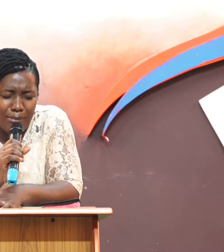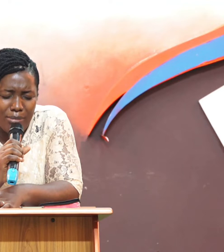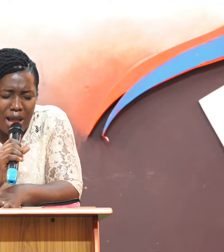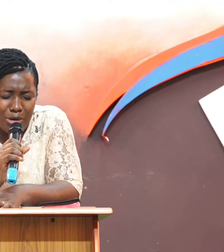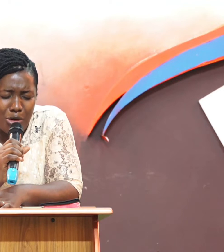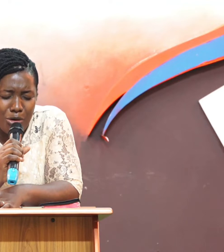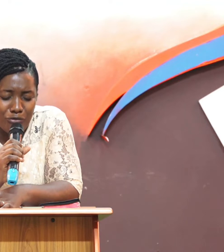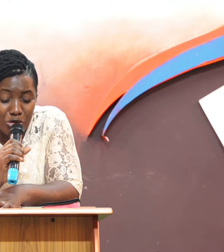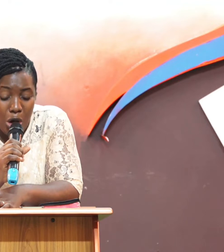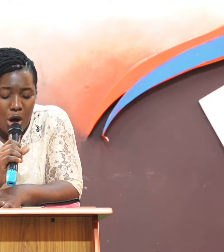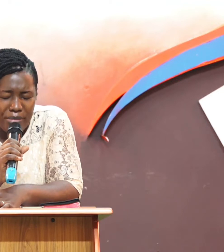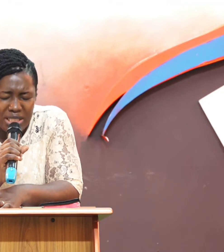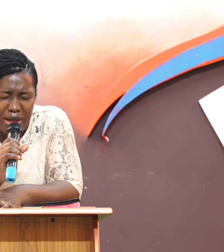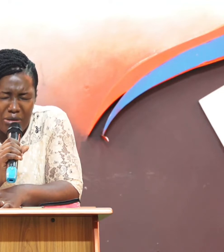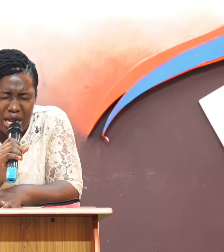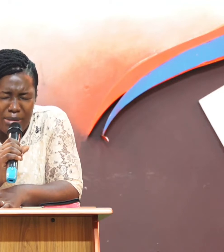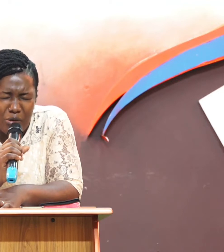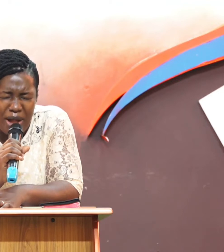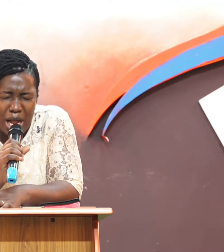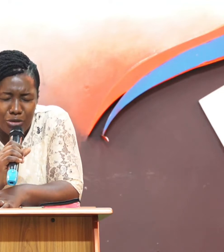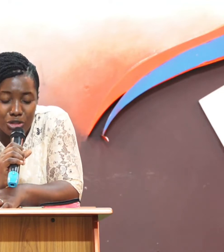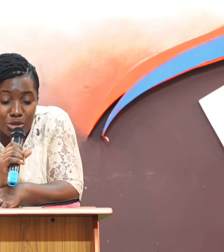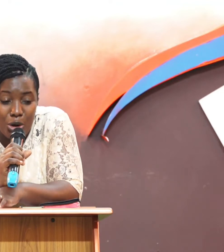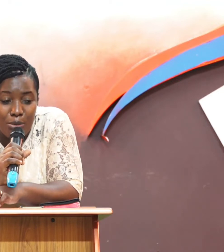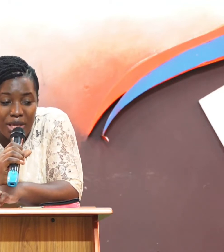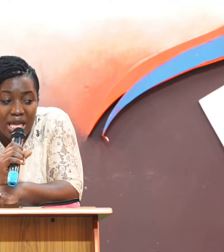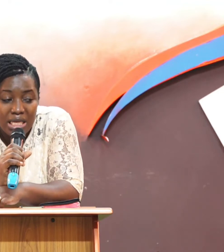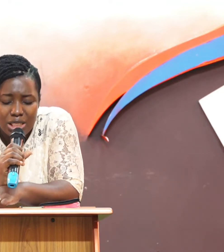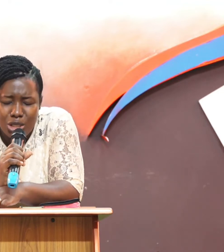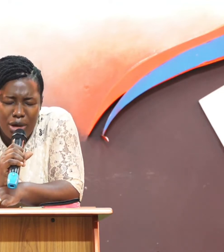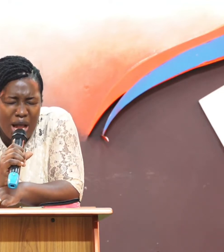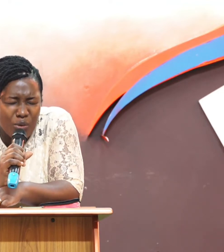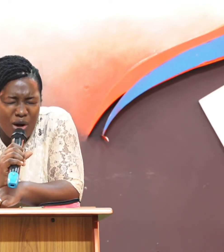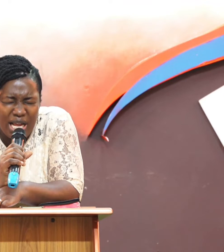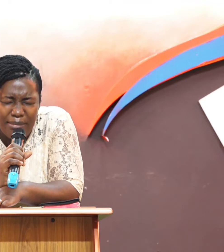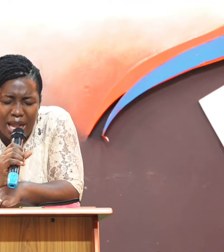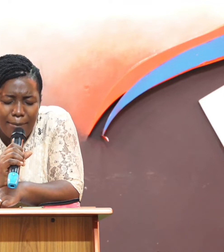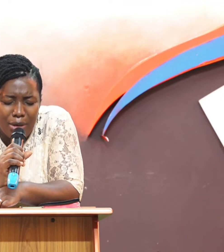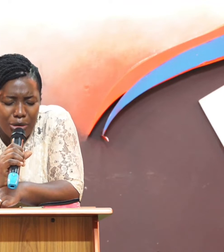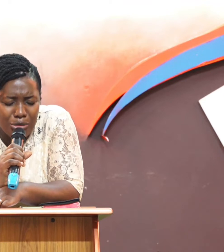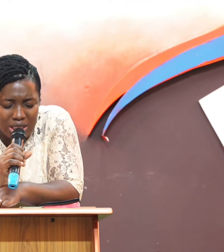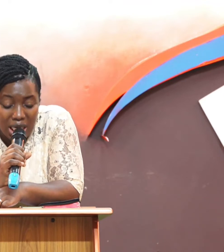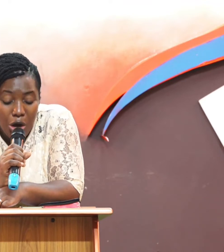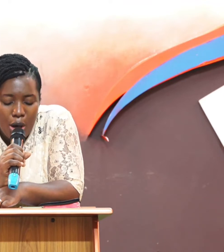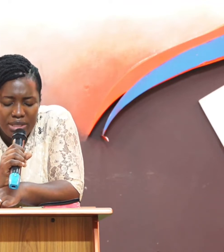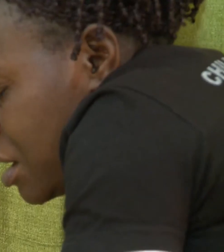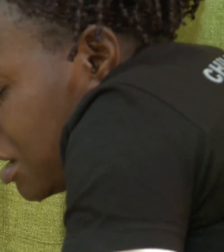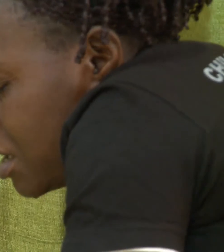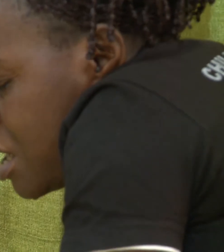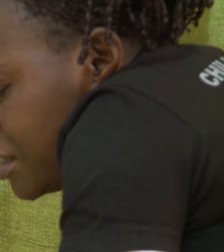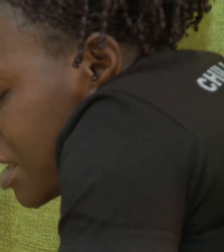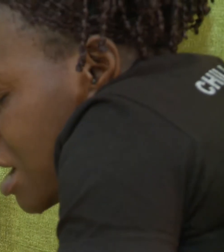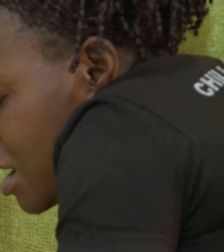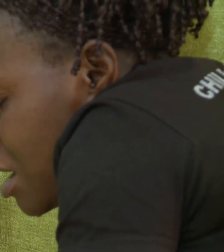kufulumya bigambo bya bulongoofu omutima gwange bwe guba nga gujjudde obubi sisobola kukogera bigambo birungi